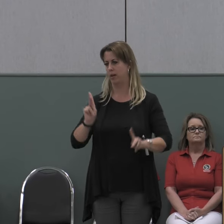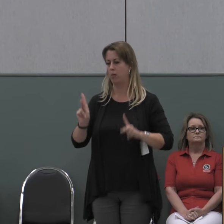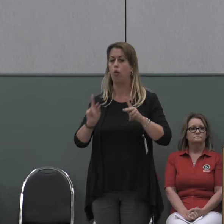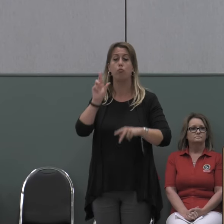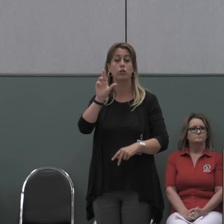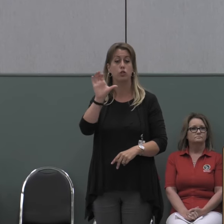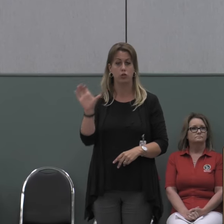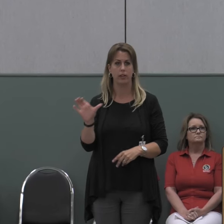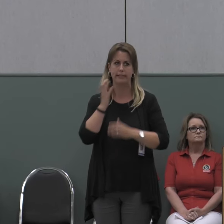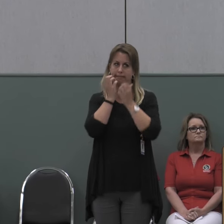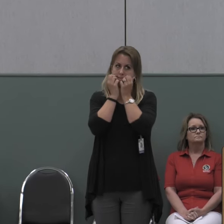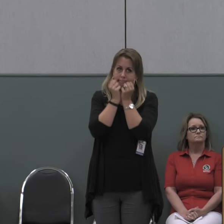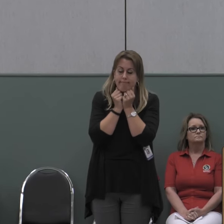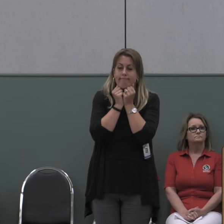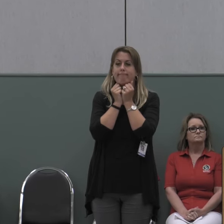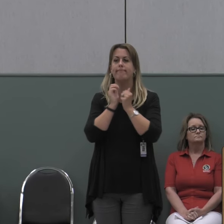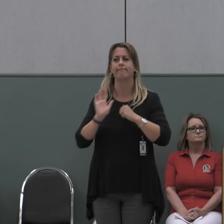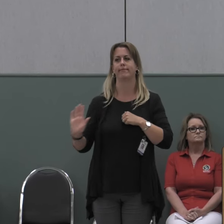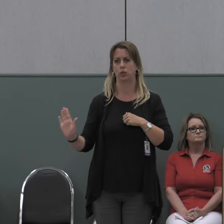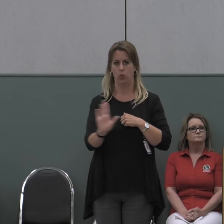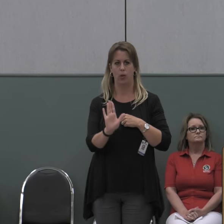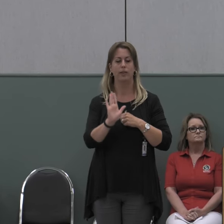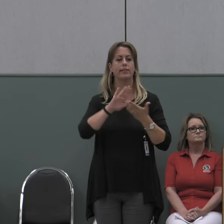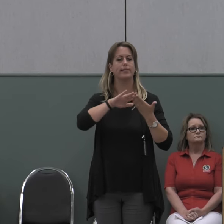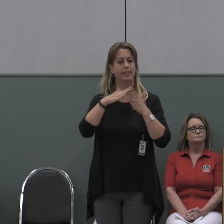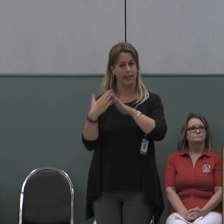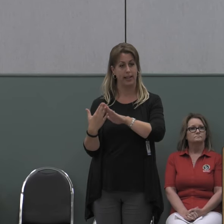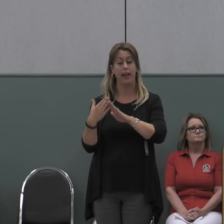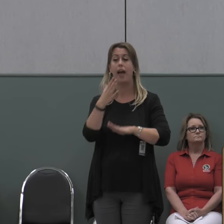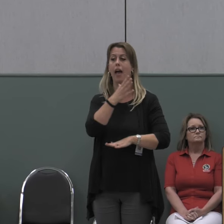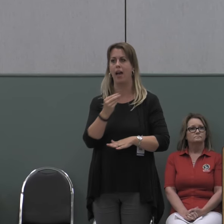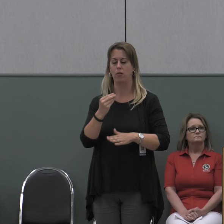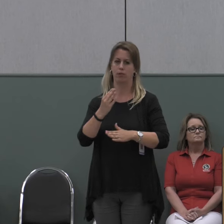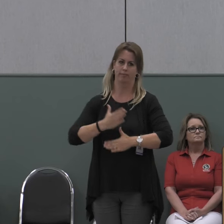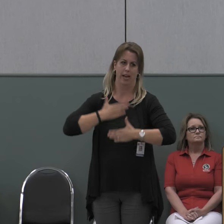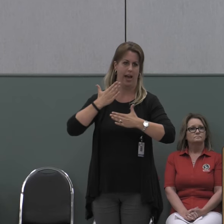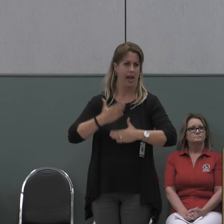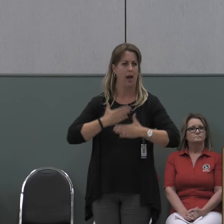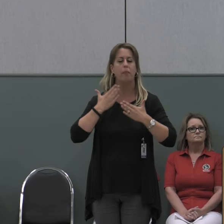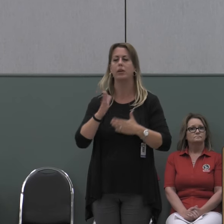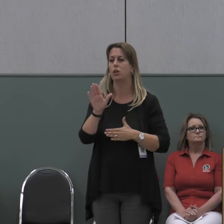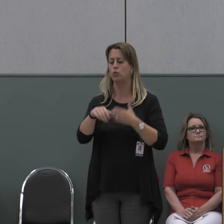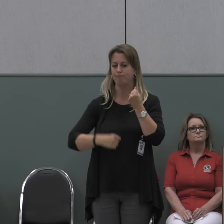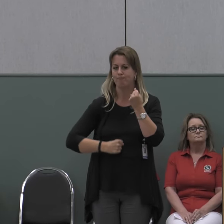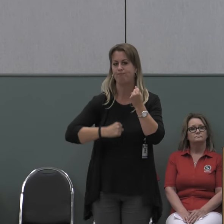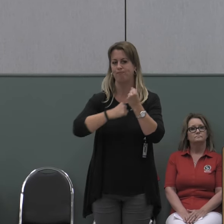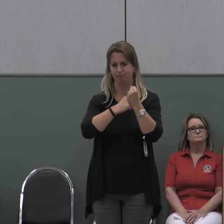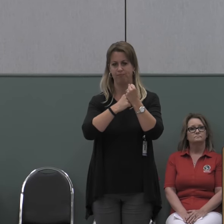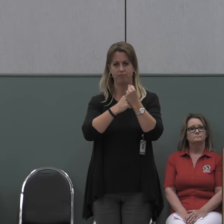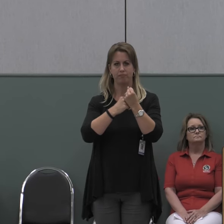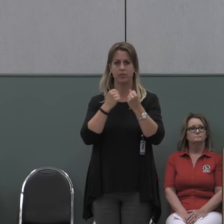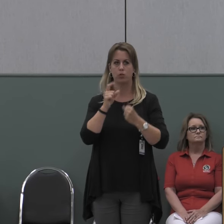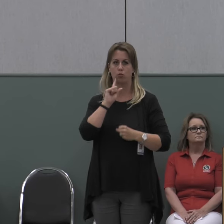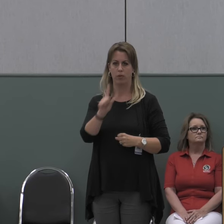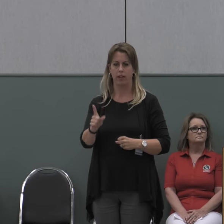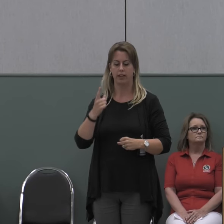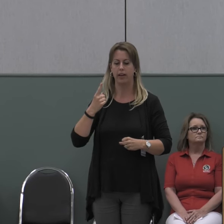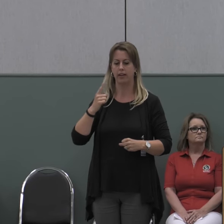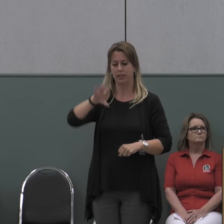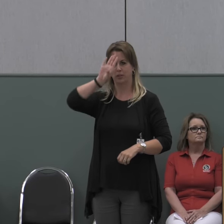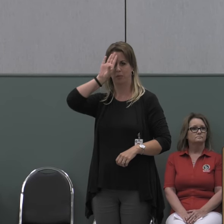city, and we love that you guys give us so much support. I know the fire department's spoiled with you guys. You guys treat us very